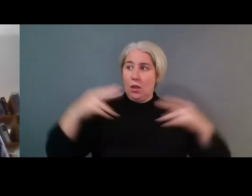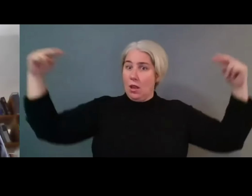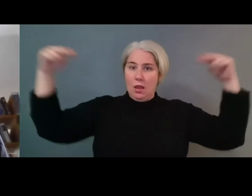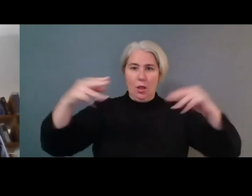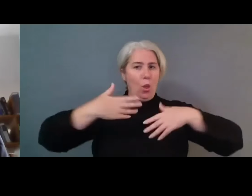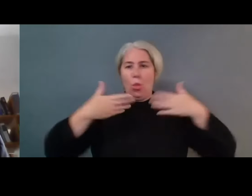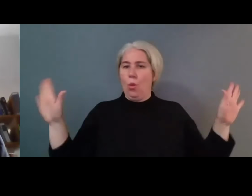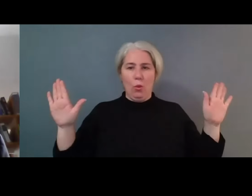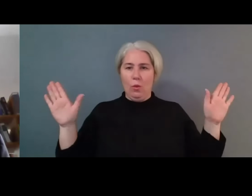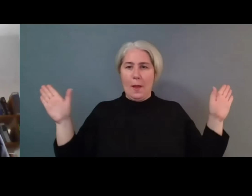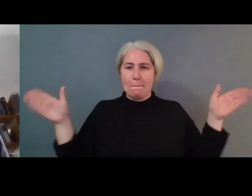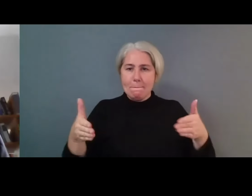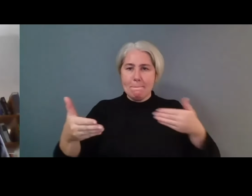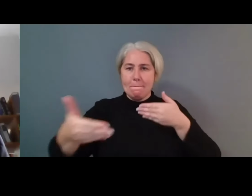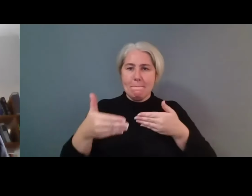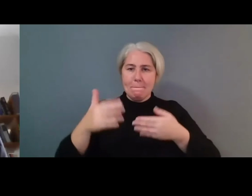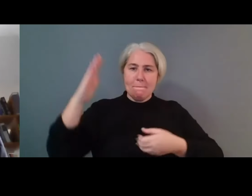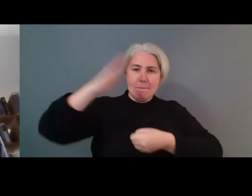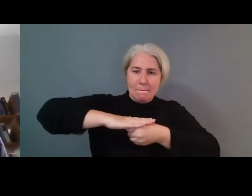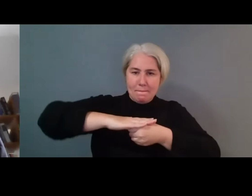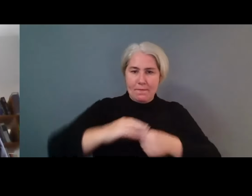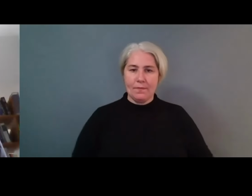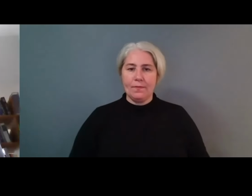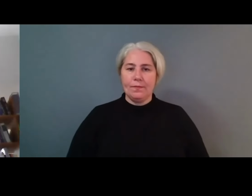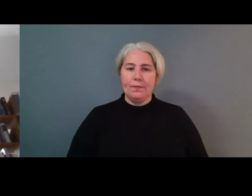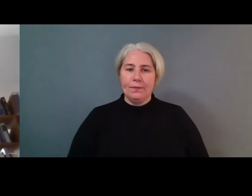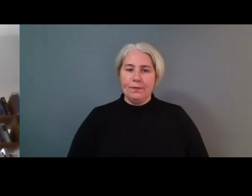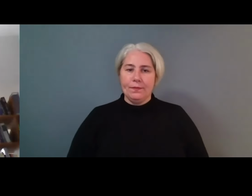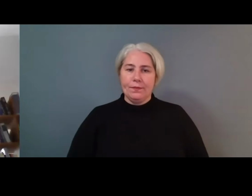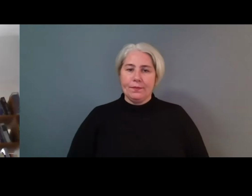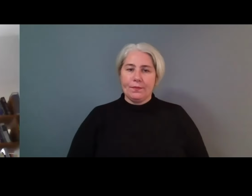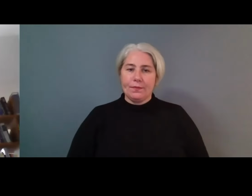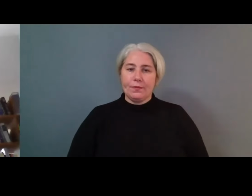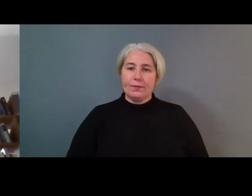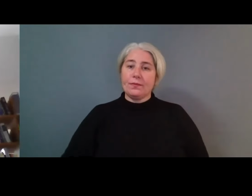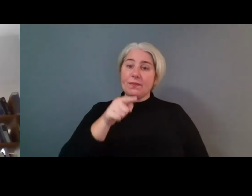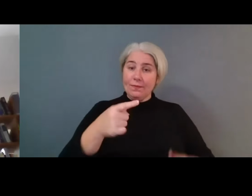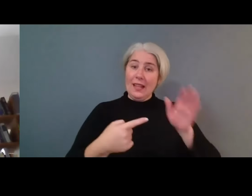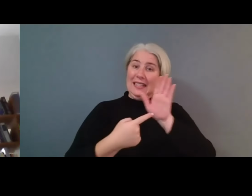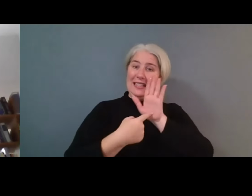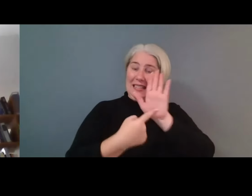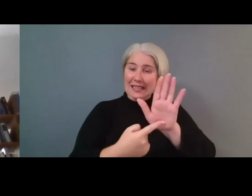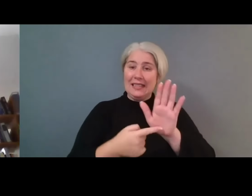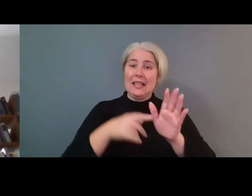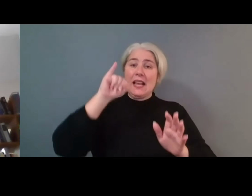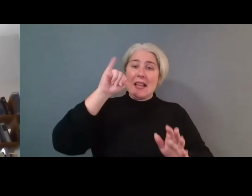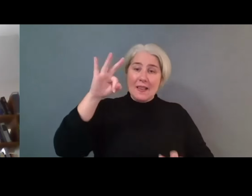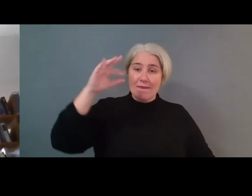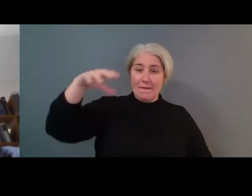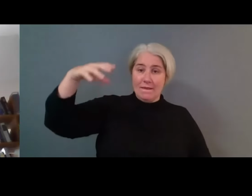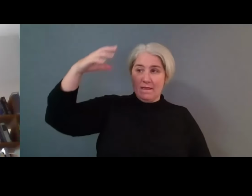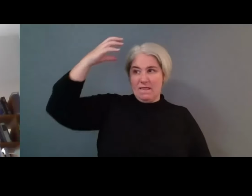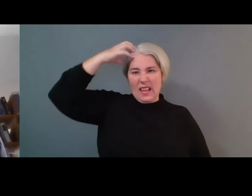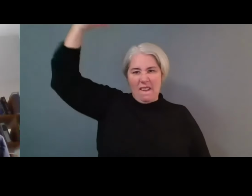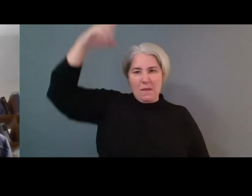information indicating grave or systematic violation by a state party. And the procedure is as